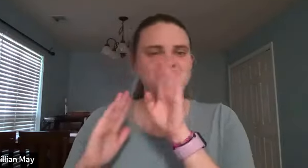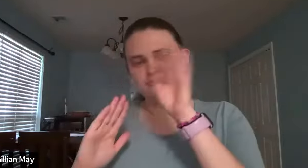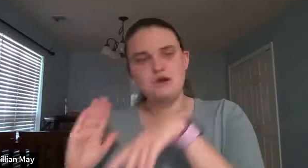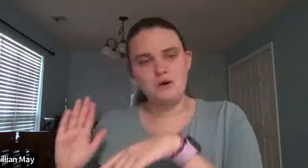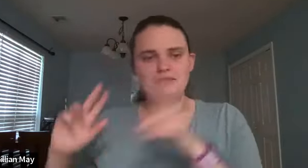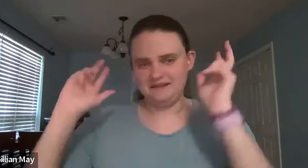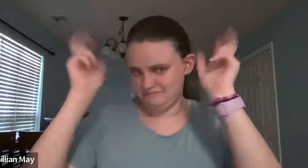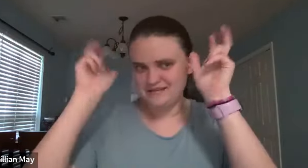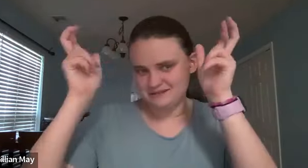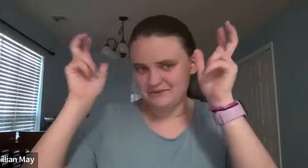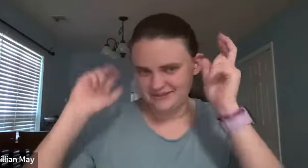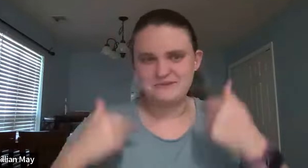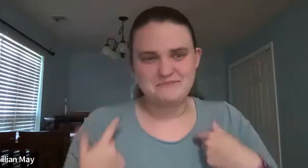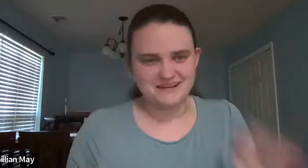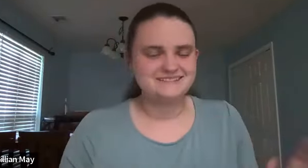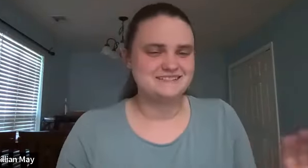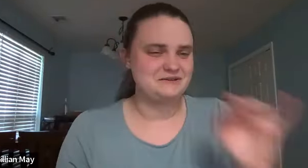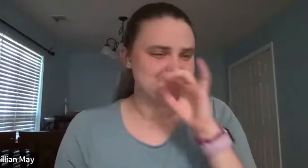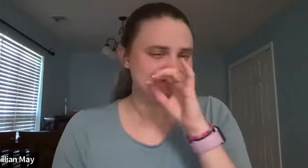your throw, but like basketball, that's my mind. So